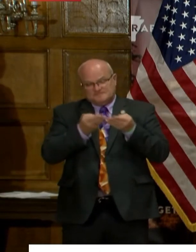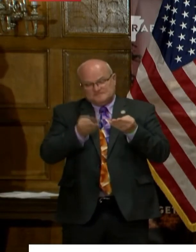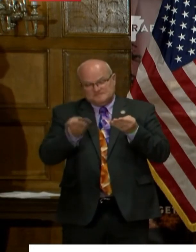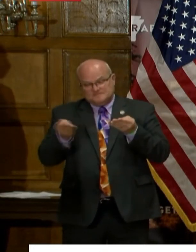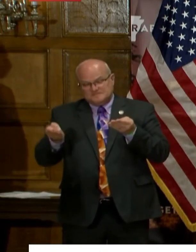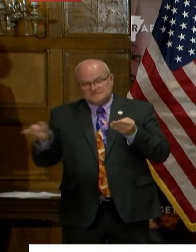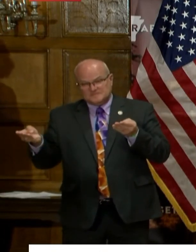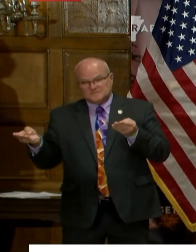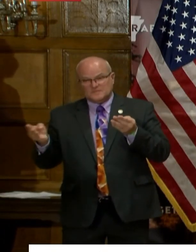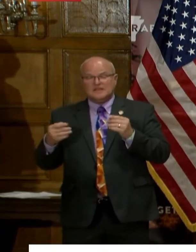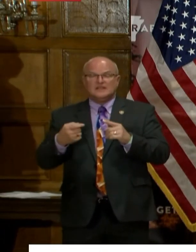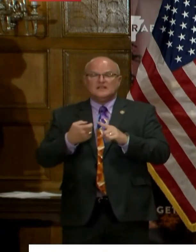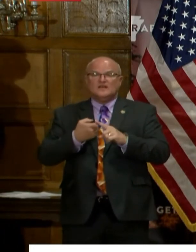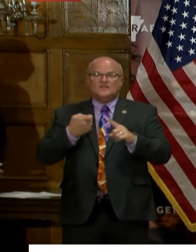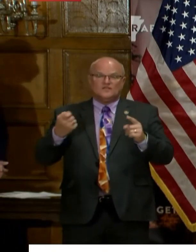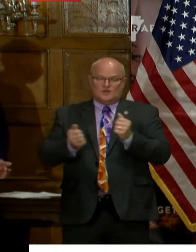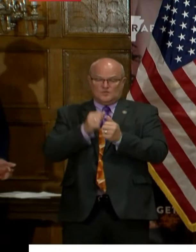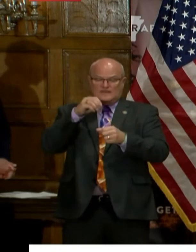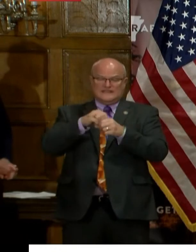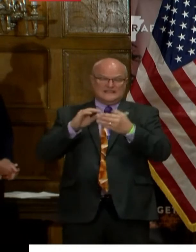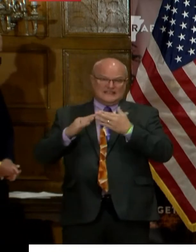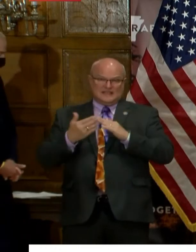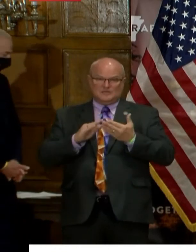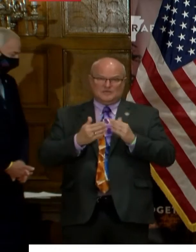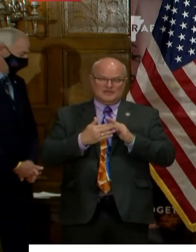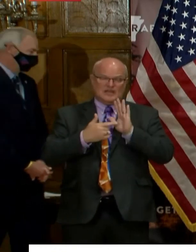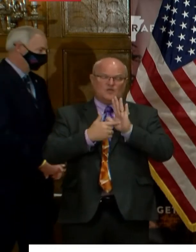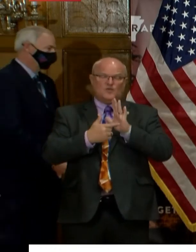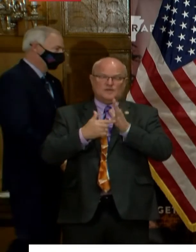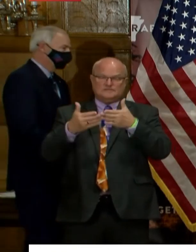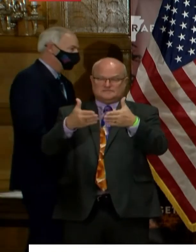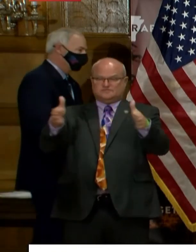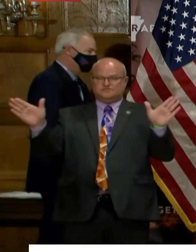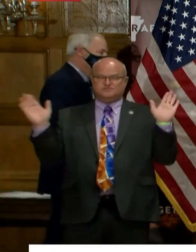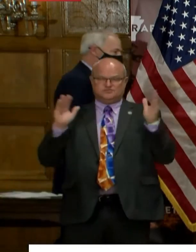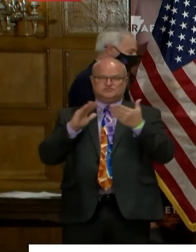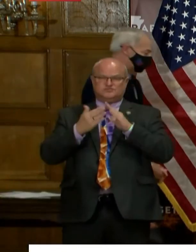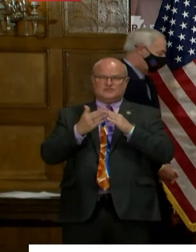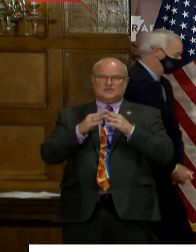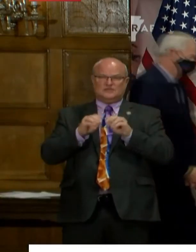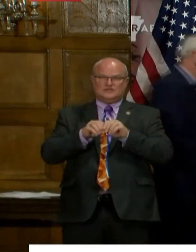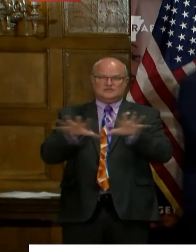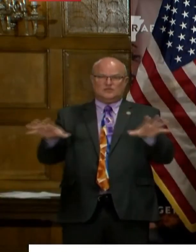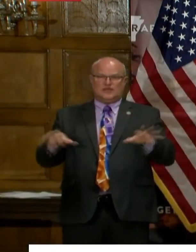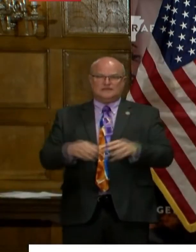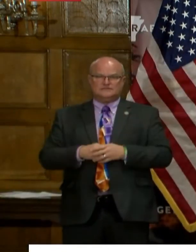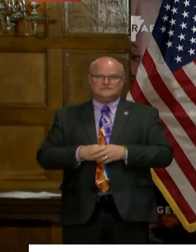we think that this is coming primarily within the community and represents widespread community spread.